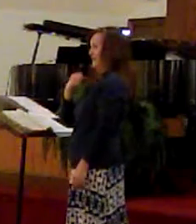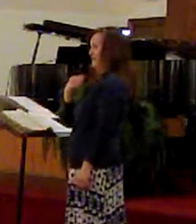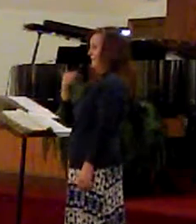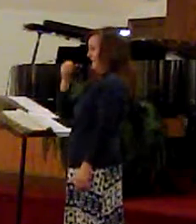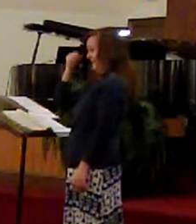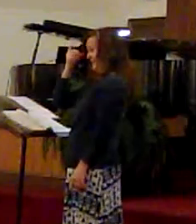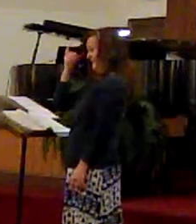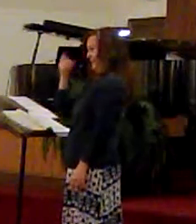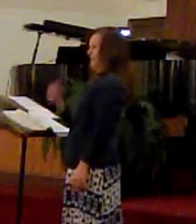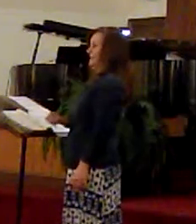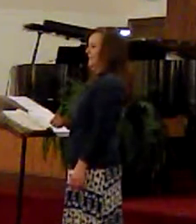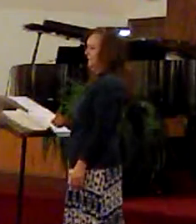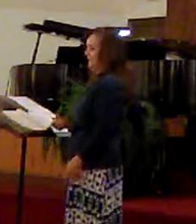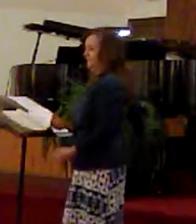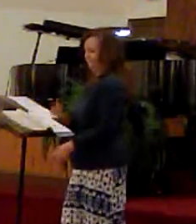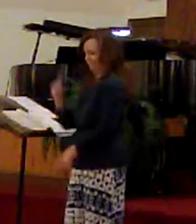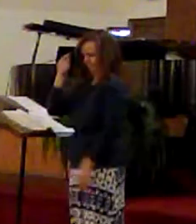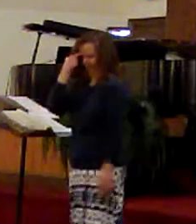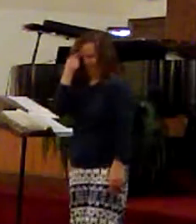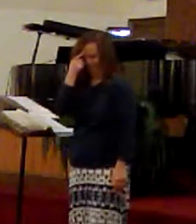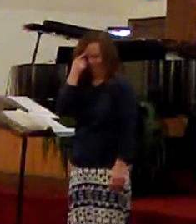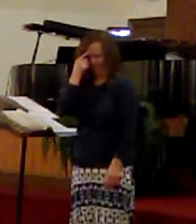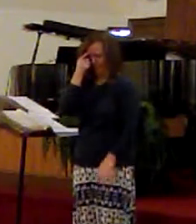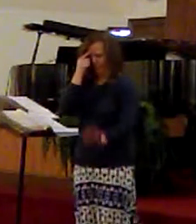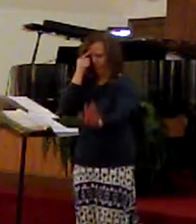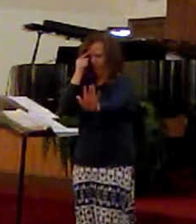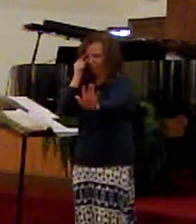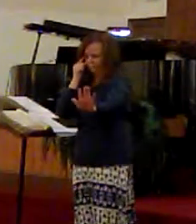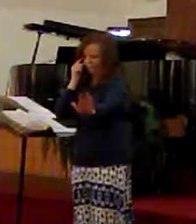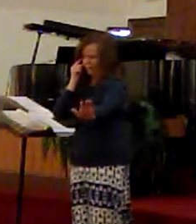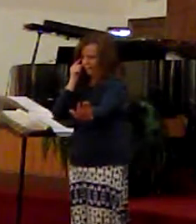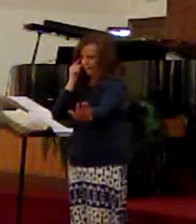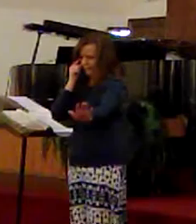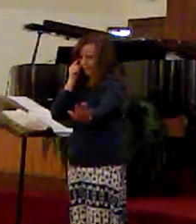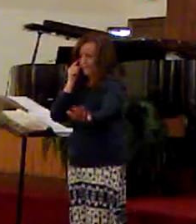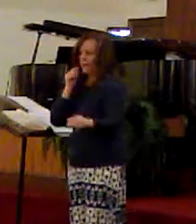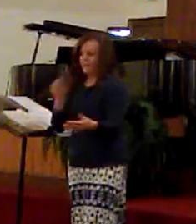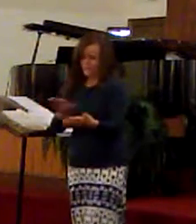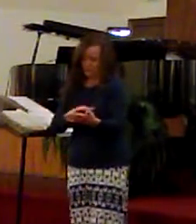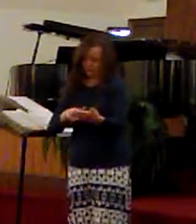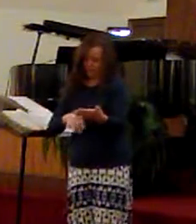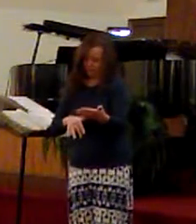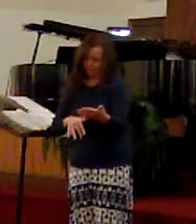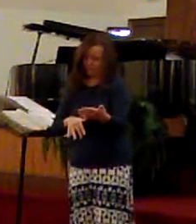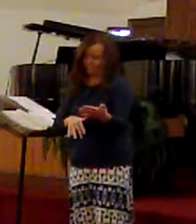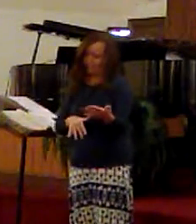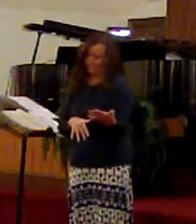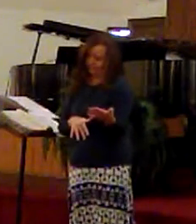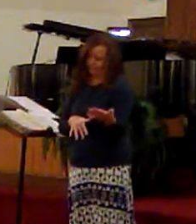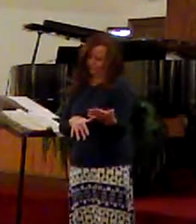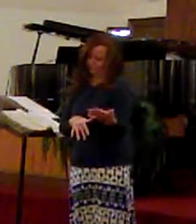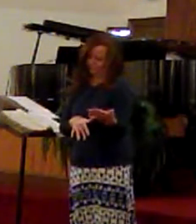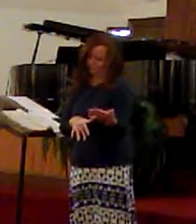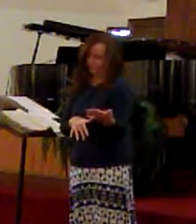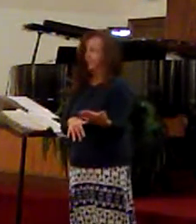Give me a minute, Ellie. Just hold that thought a minute. Let me read through this a couple times.